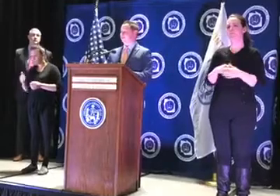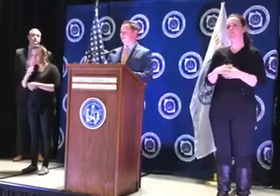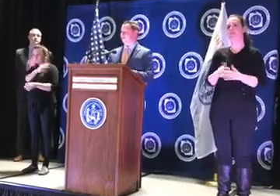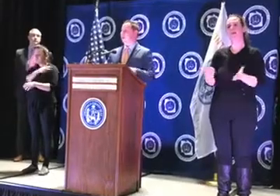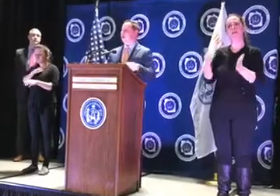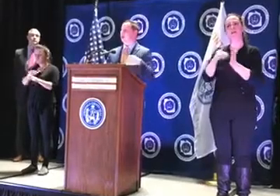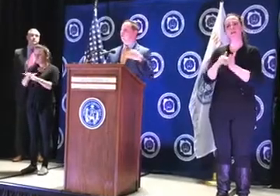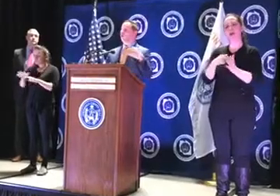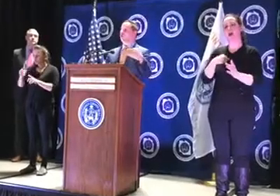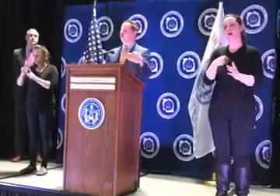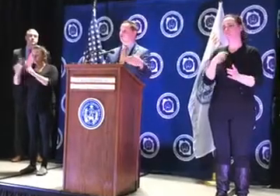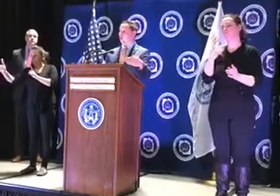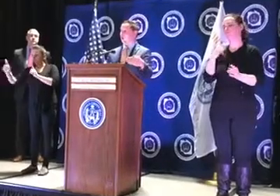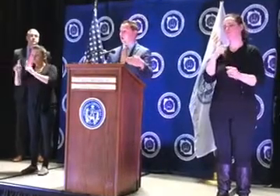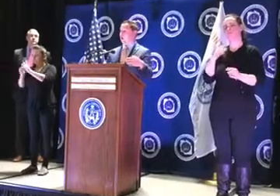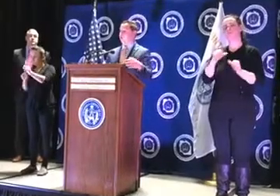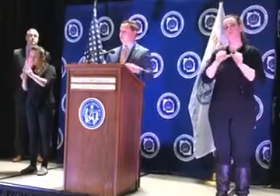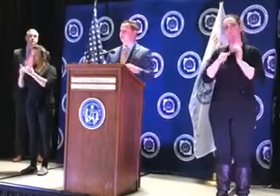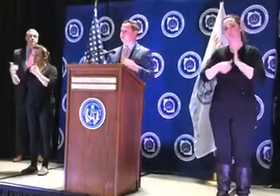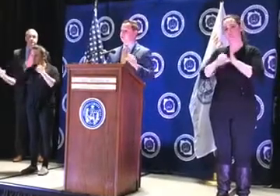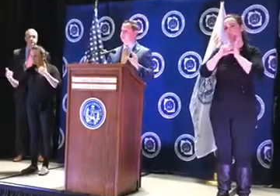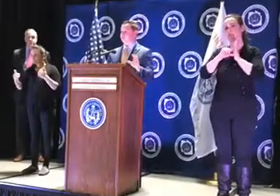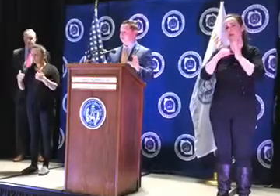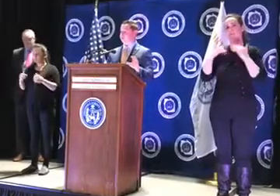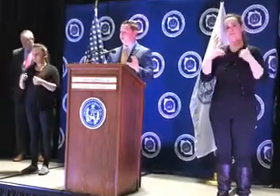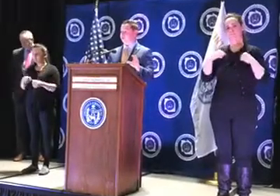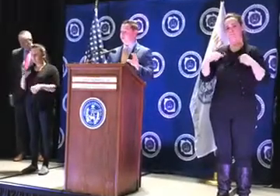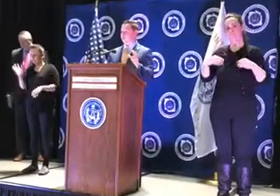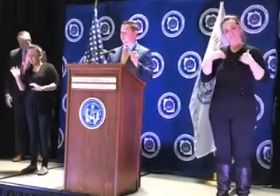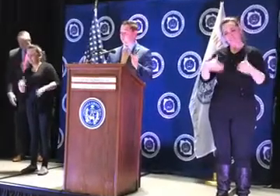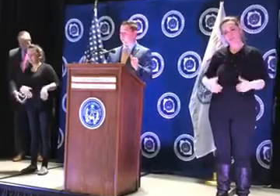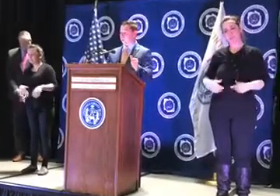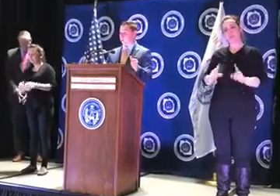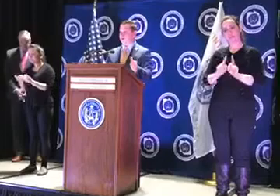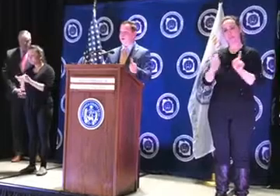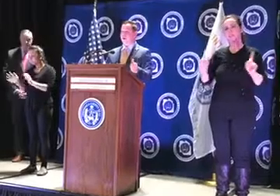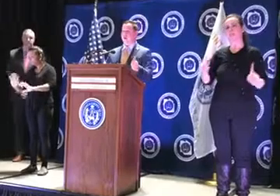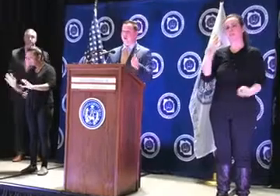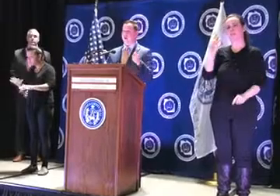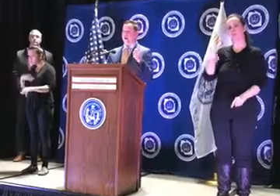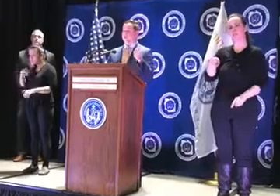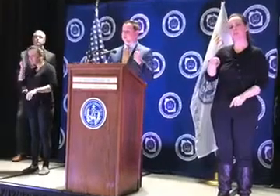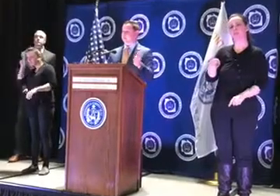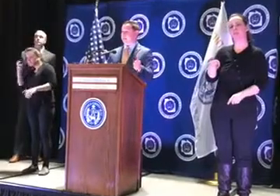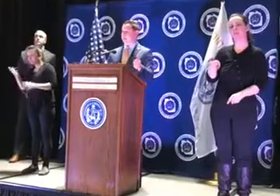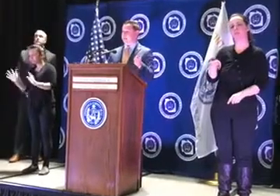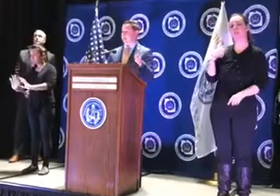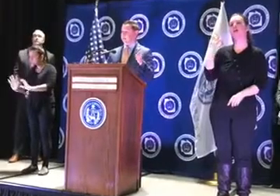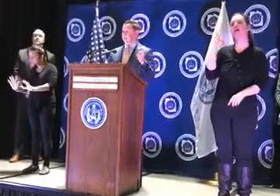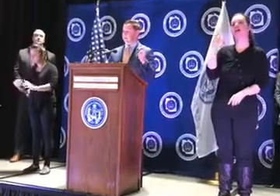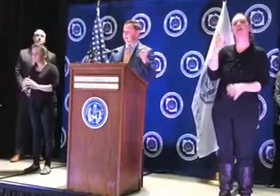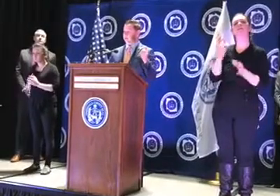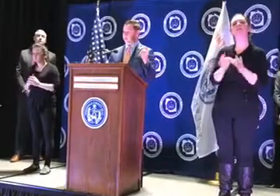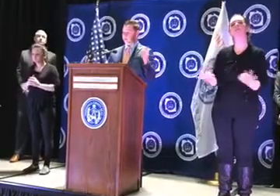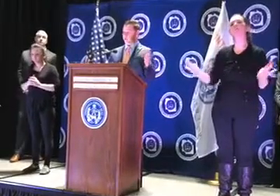it seriously. And I think overall, everybody's taking it seriously for the most part, but you have some